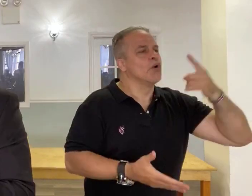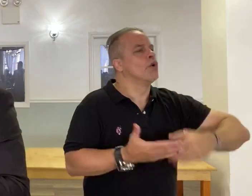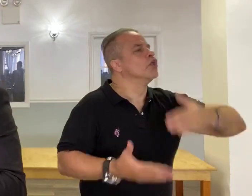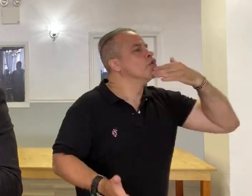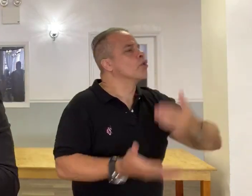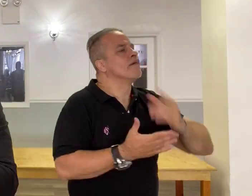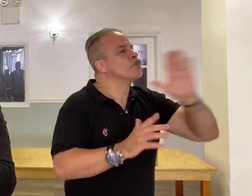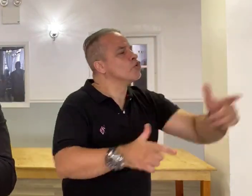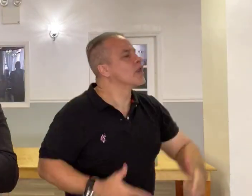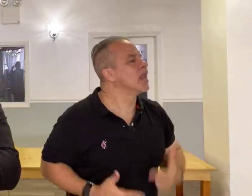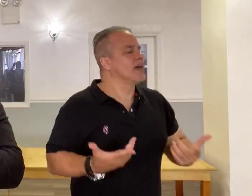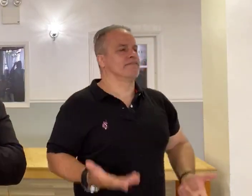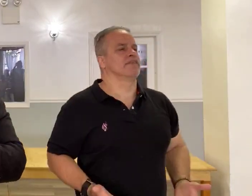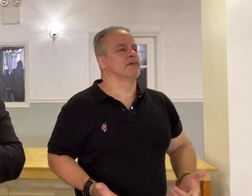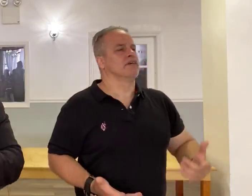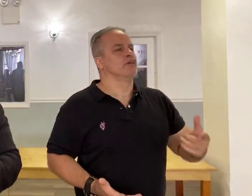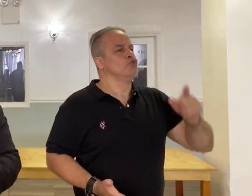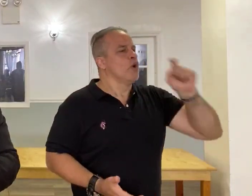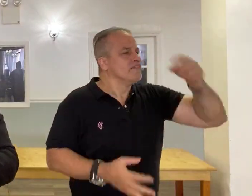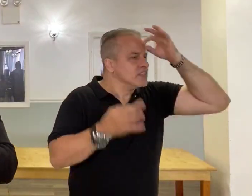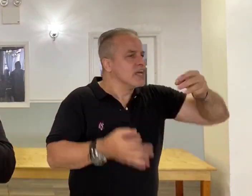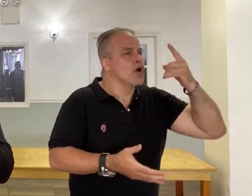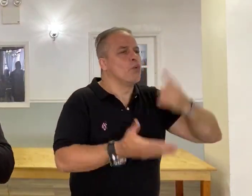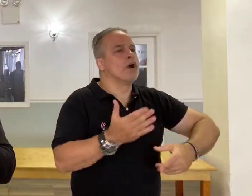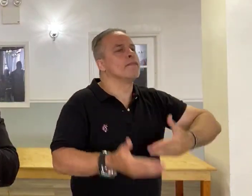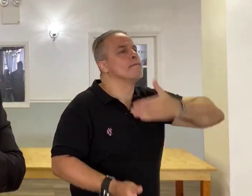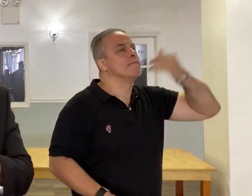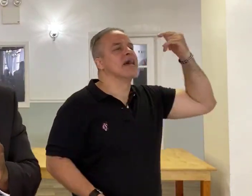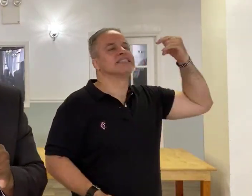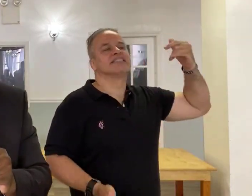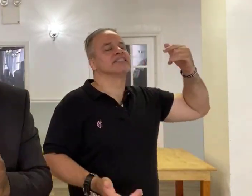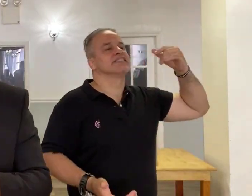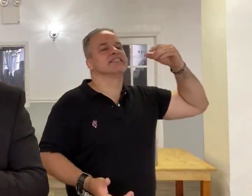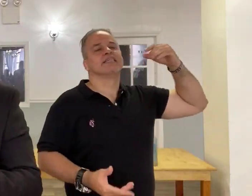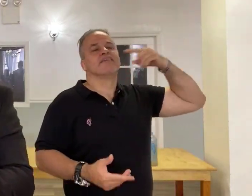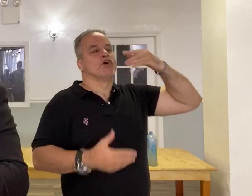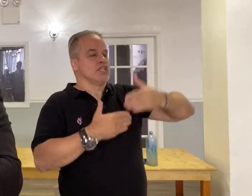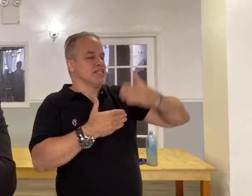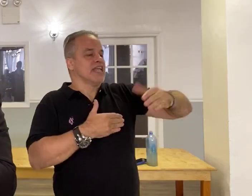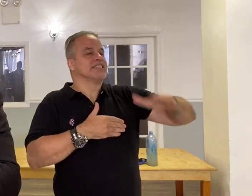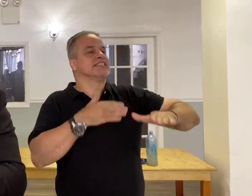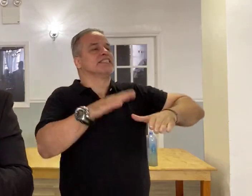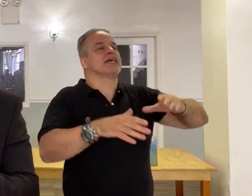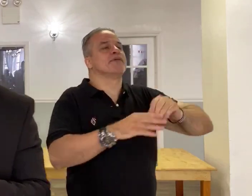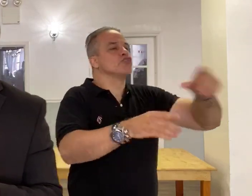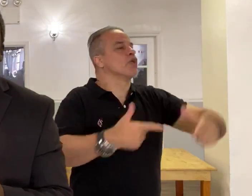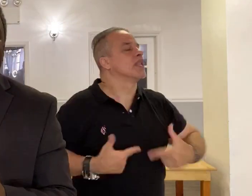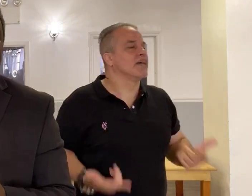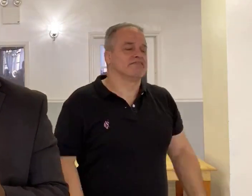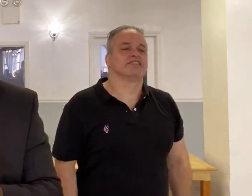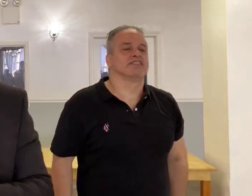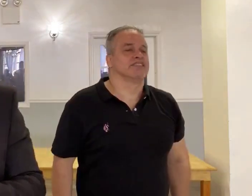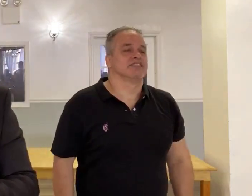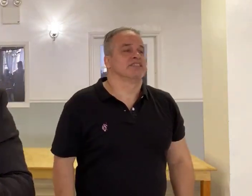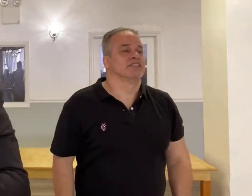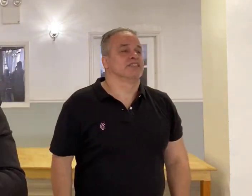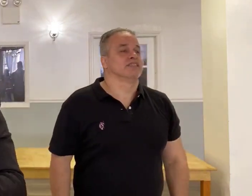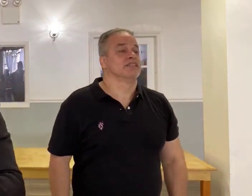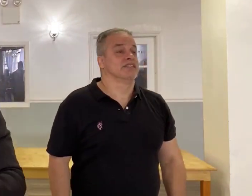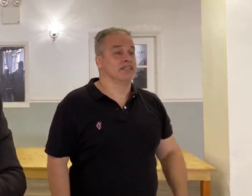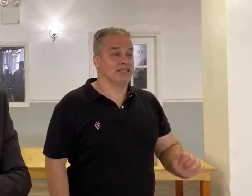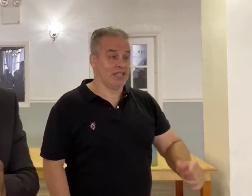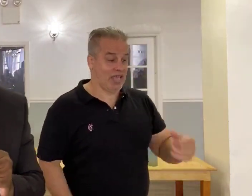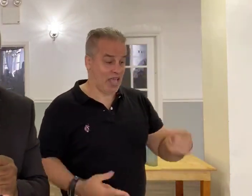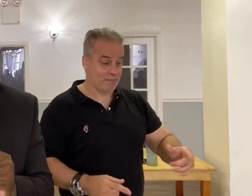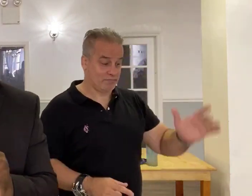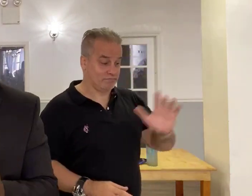his help. Listen to me. The decision's tough. The decision hurts. Can you imagine? By the way, I did say they had chloroform back